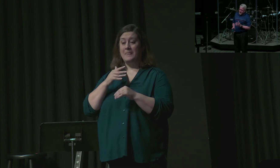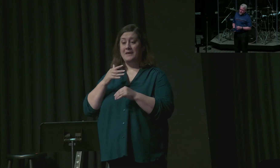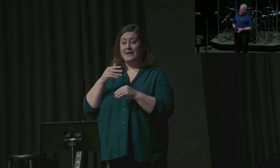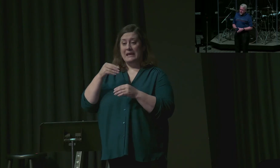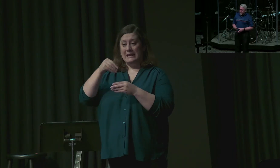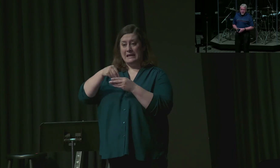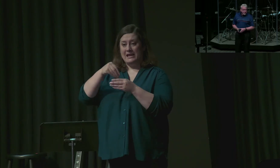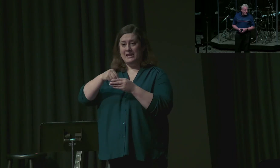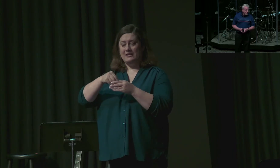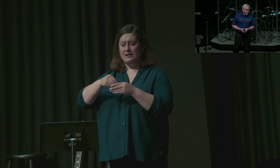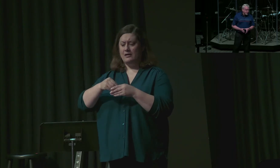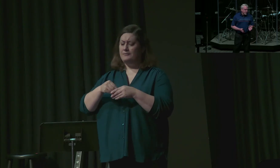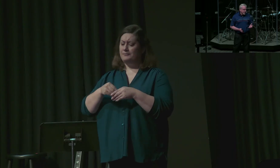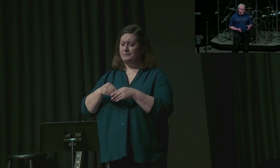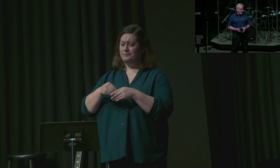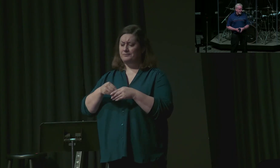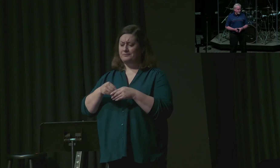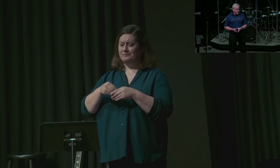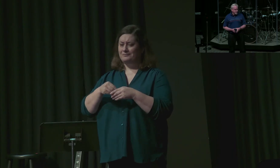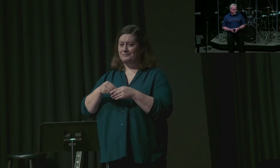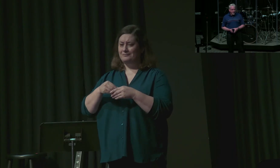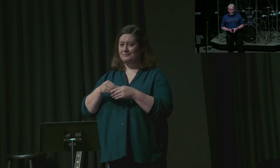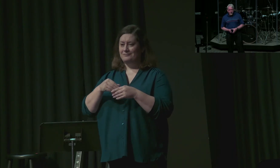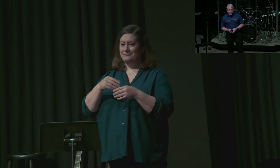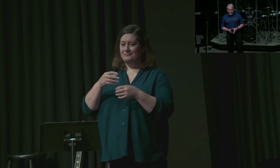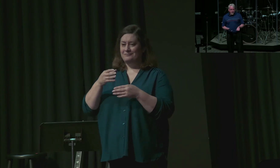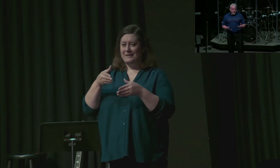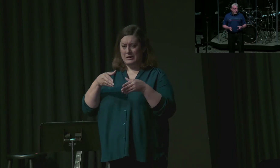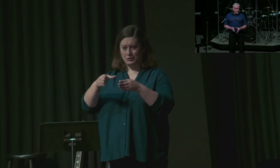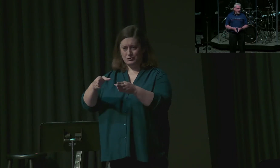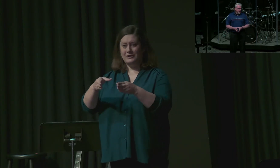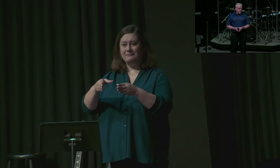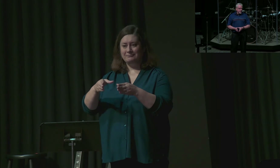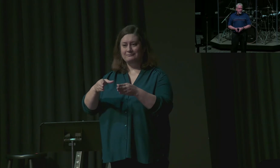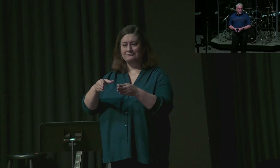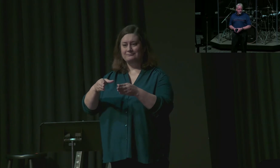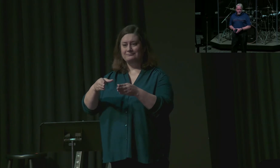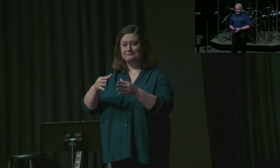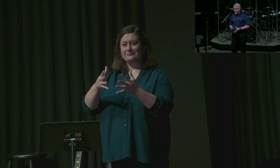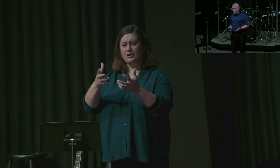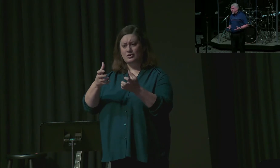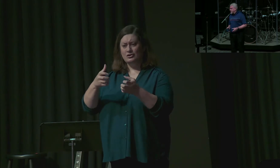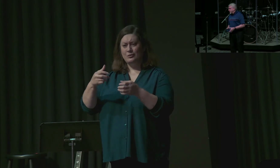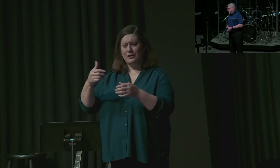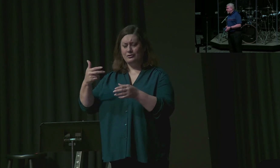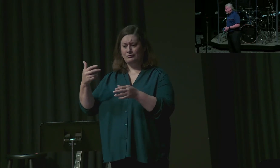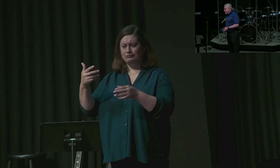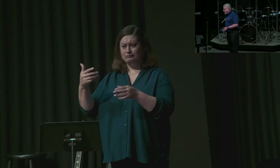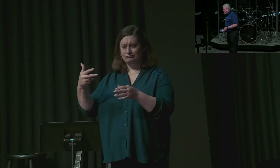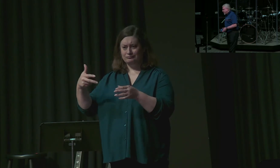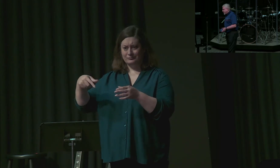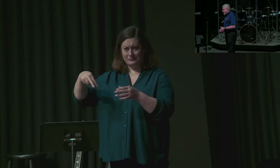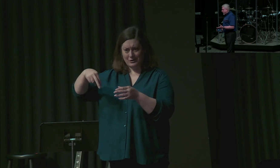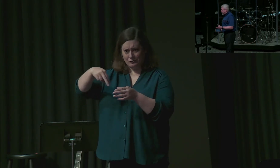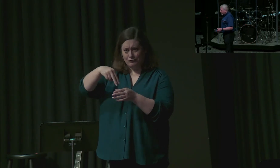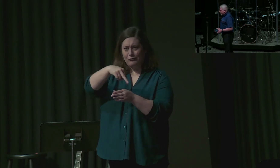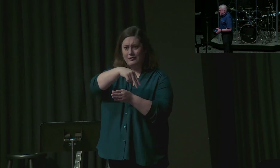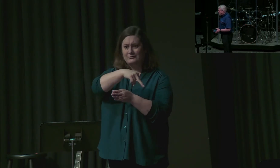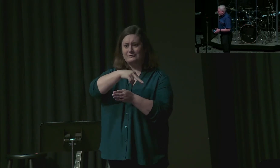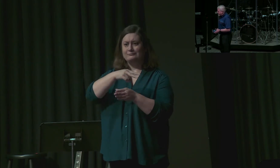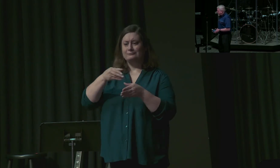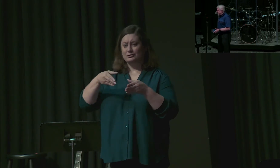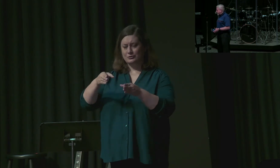all the way across before it went red. Motorcycle policeman stopped her and gave her